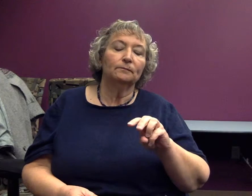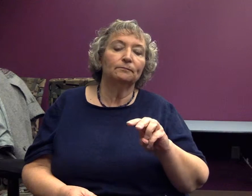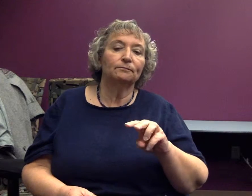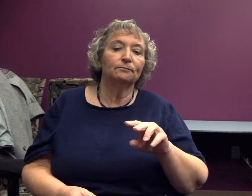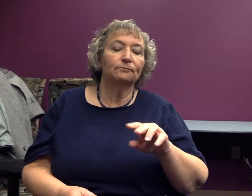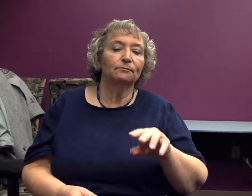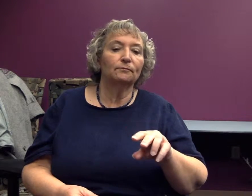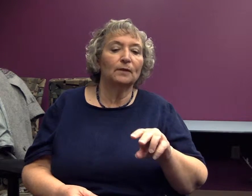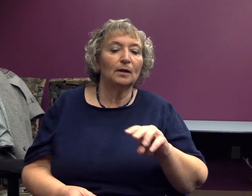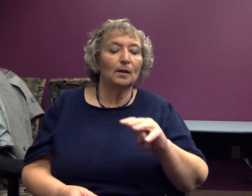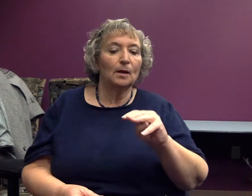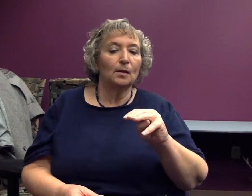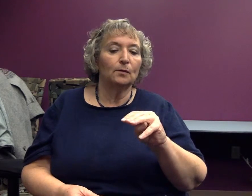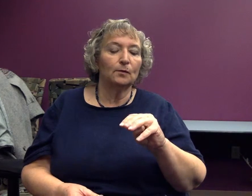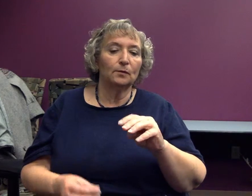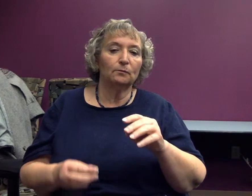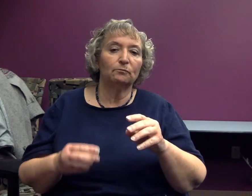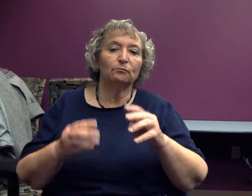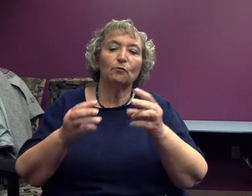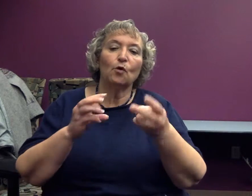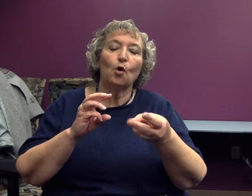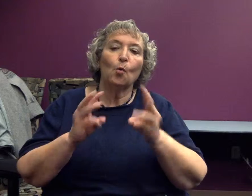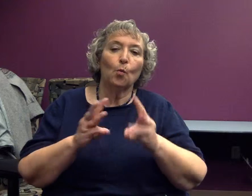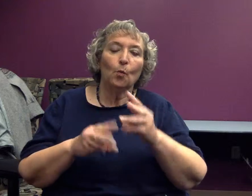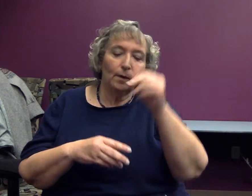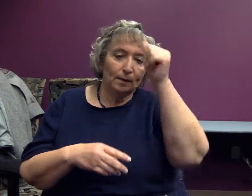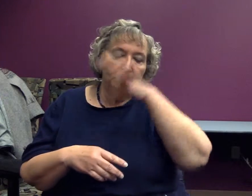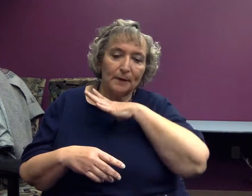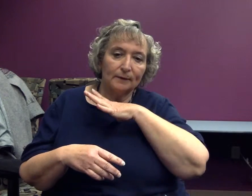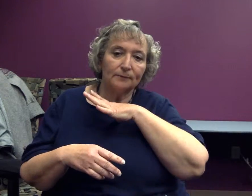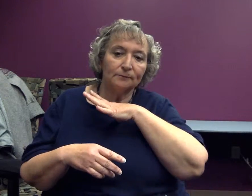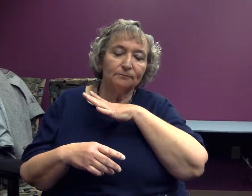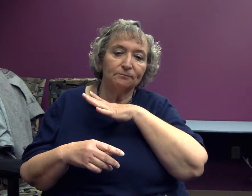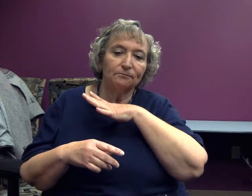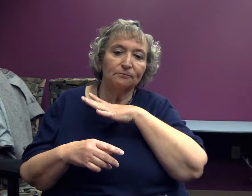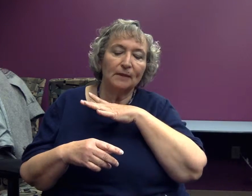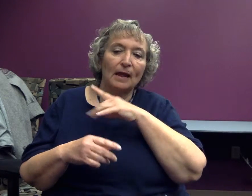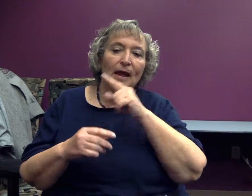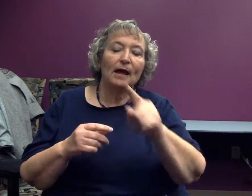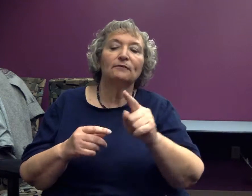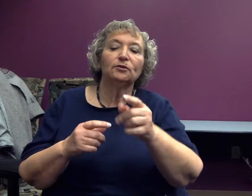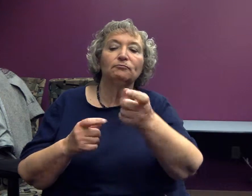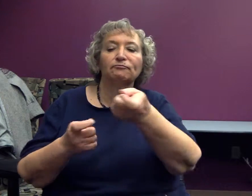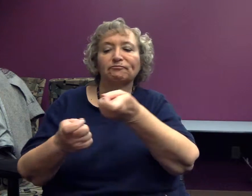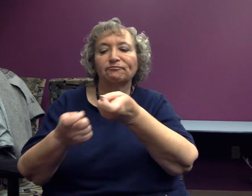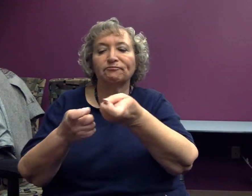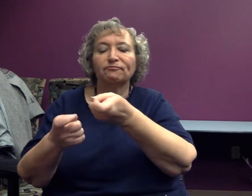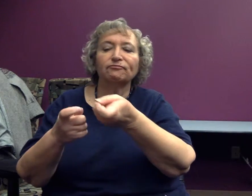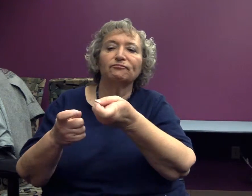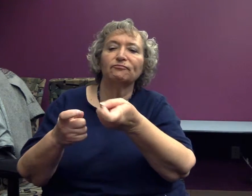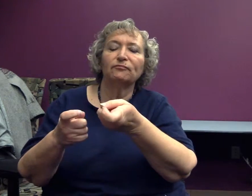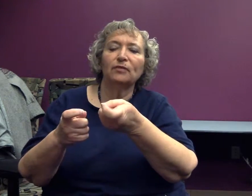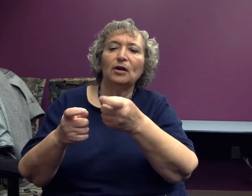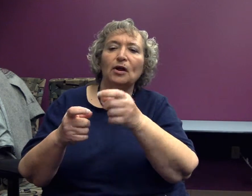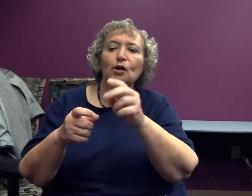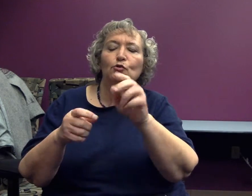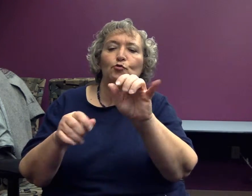air or how much water vapor the air can hold, how much is actually in it, and that's relative humidity. device they use is